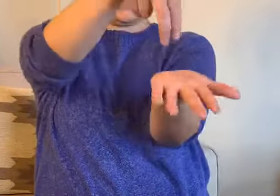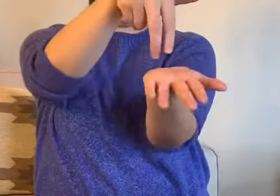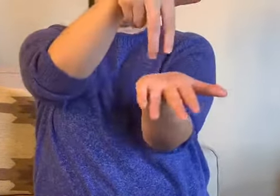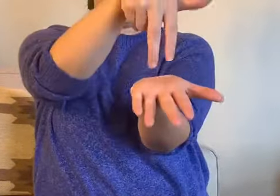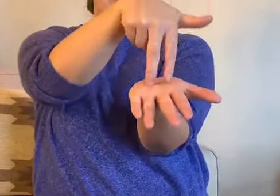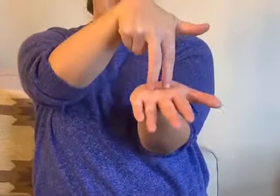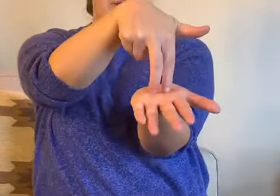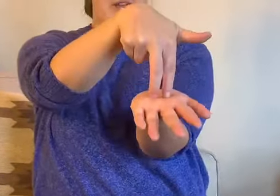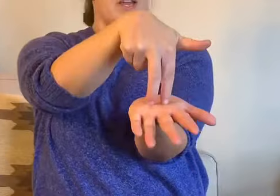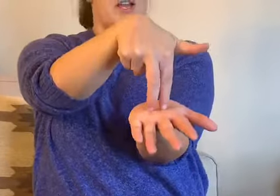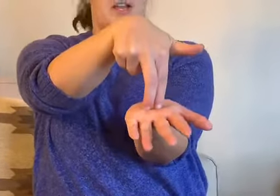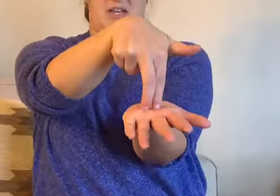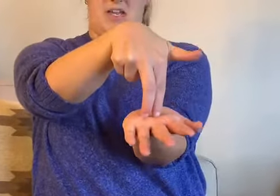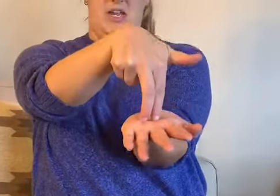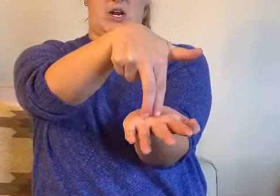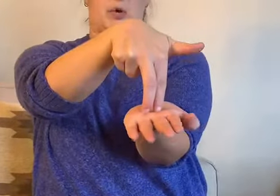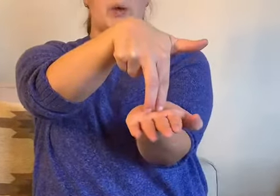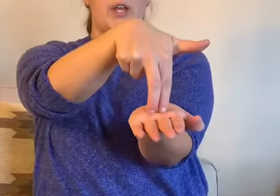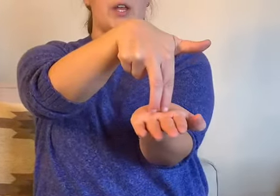your conductor ready. Here we go.